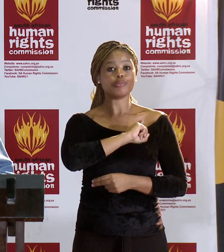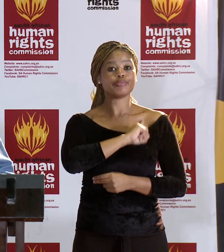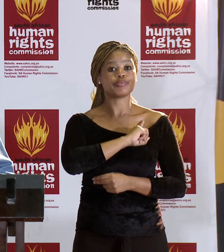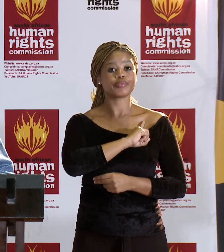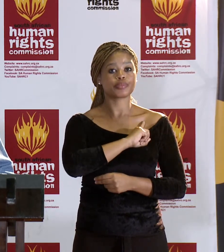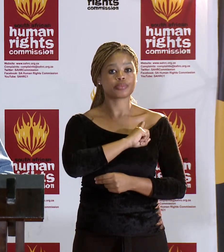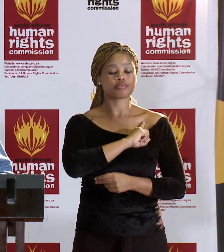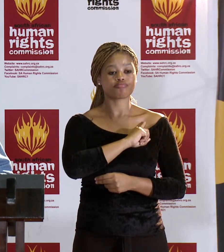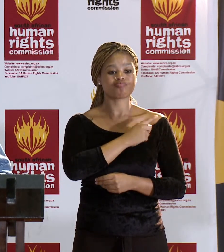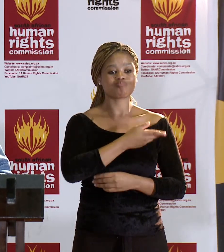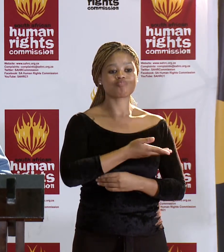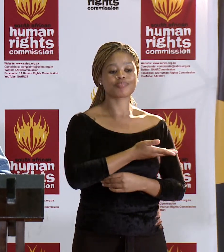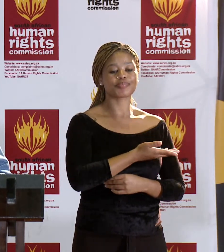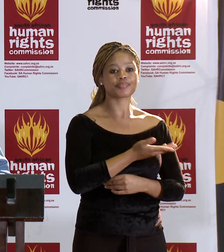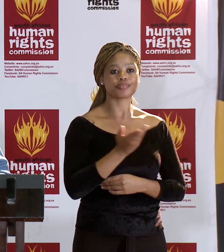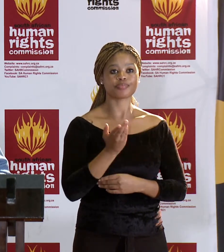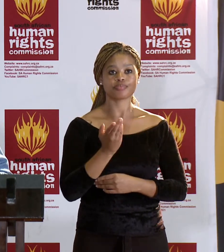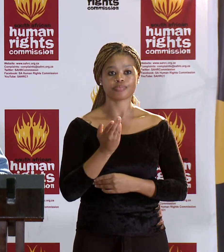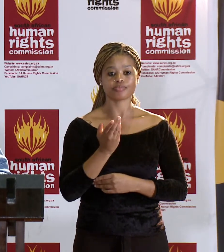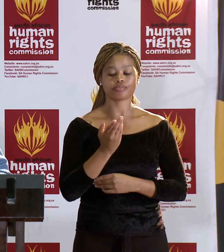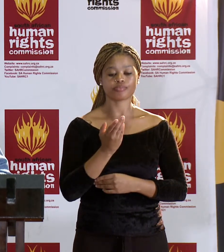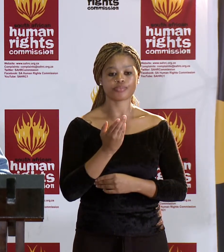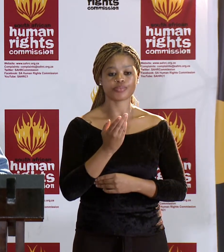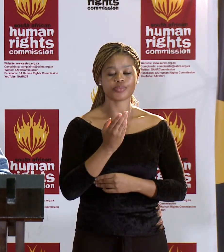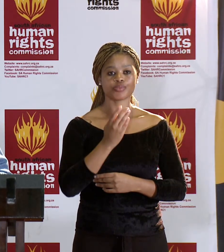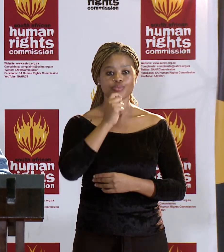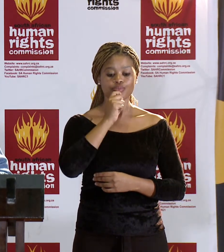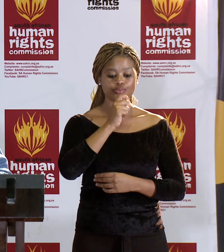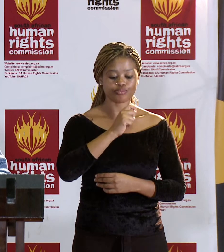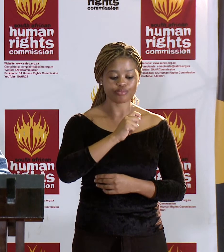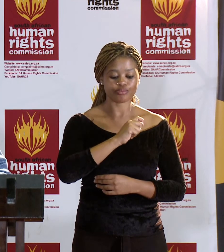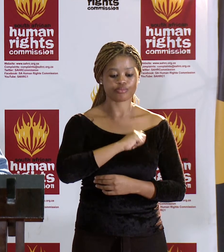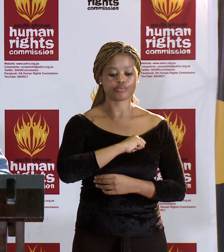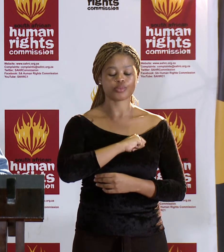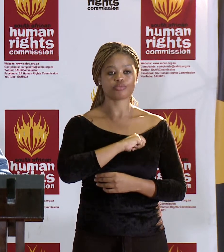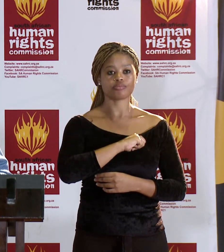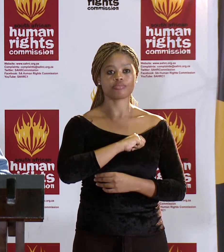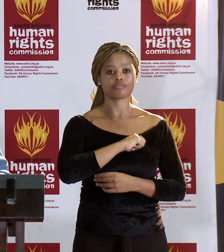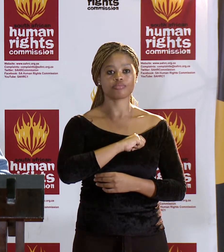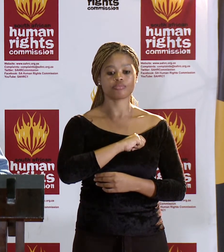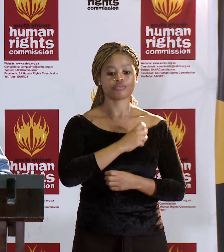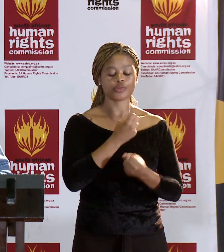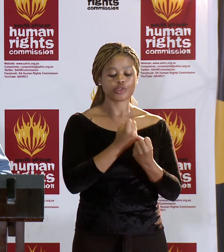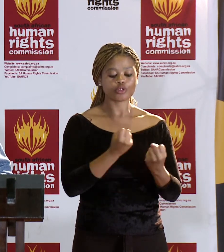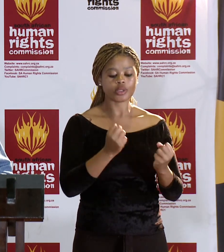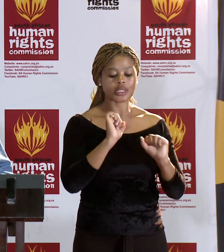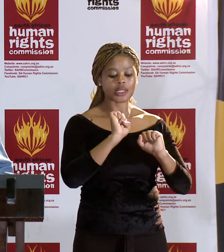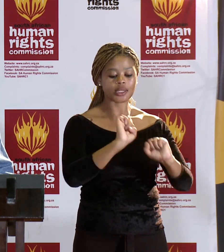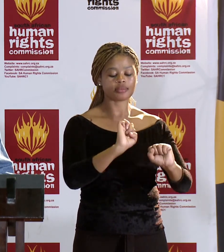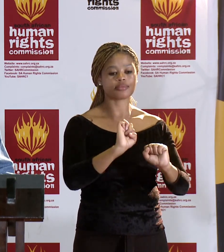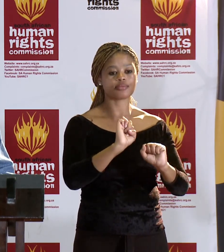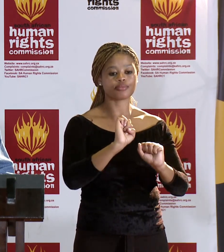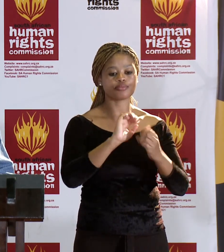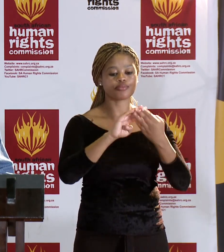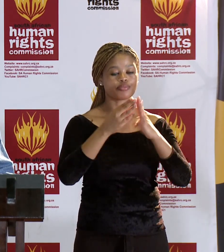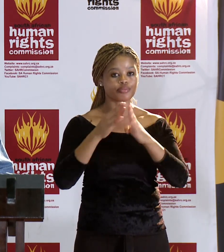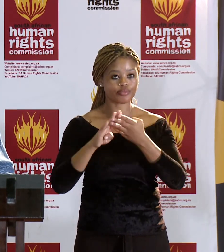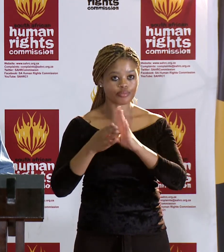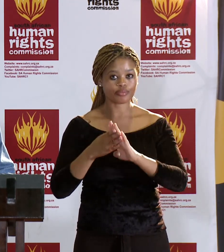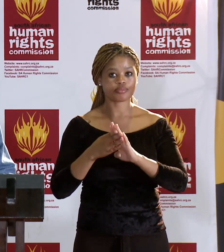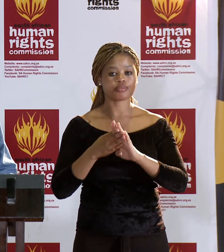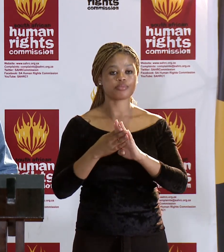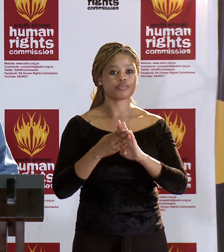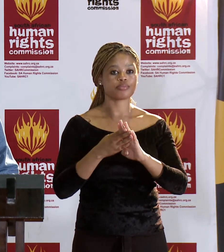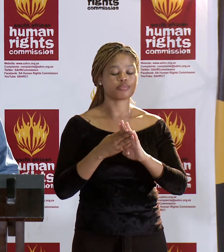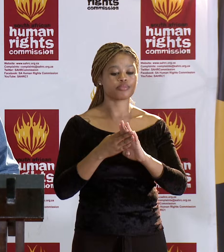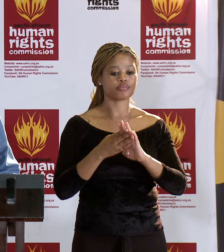because they are, in fact, the source of society and the